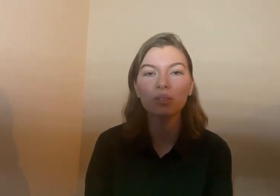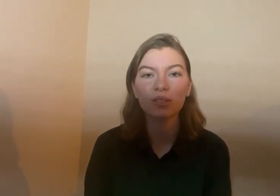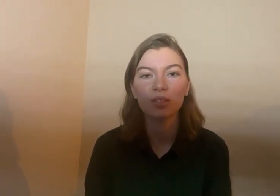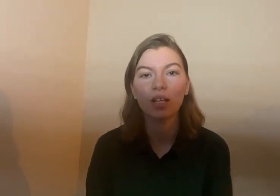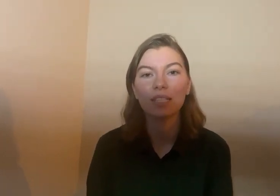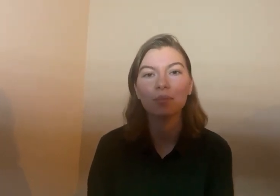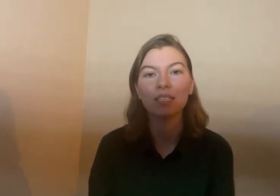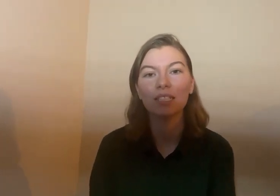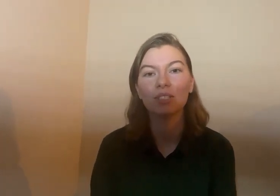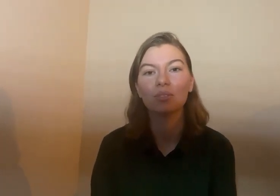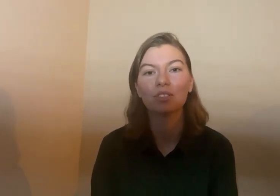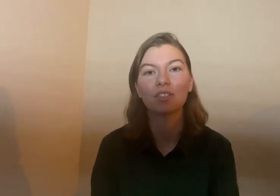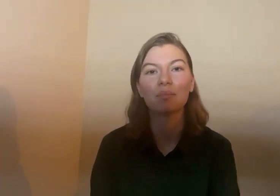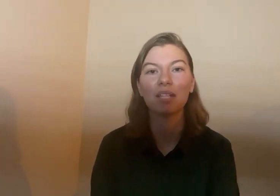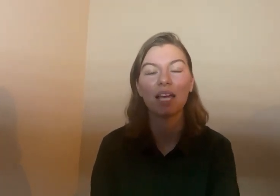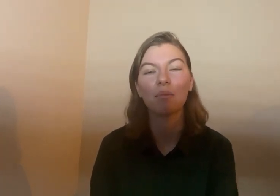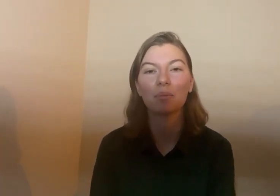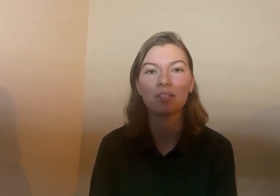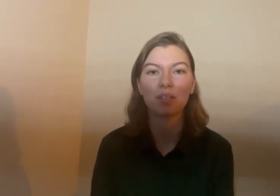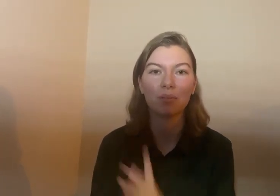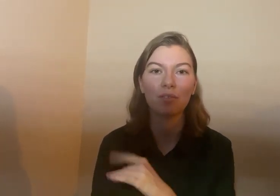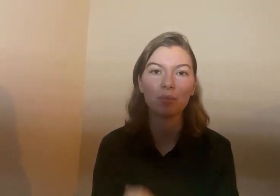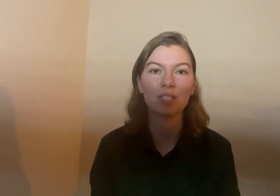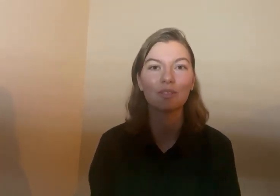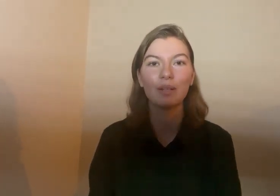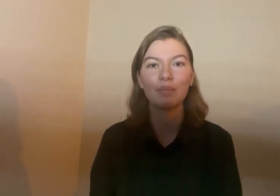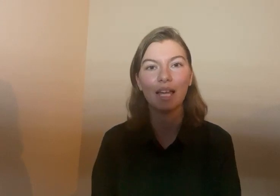adapted into screenplay. I will be doing the one from the screenplay.